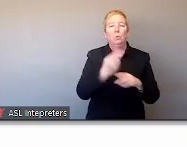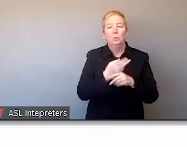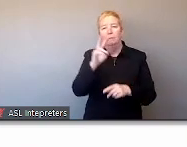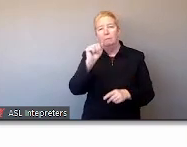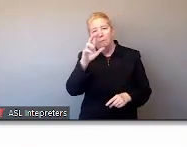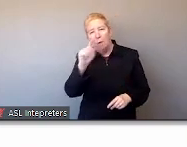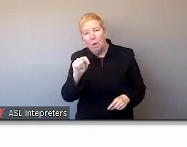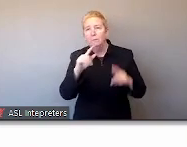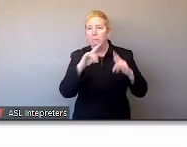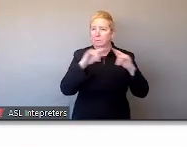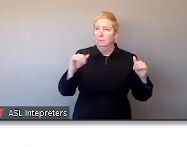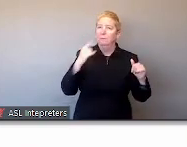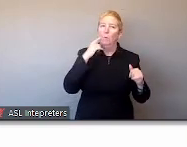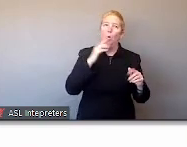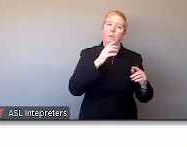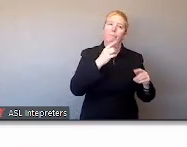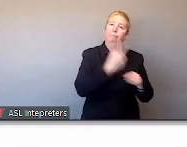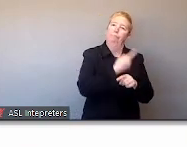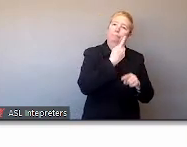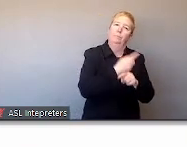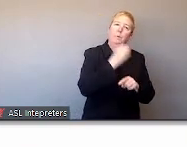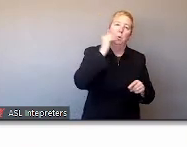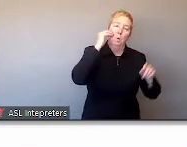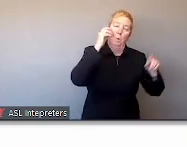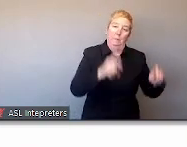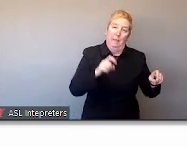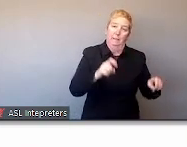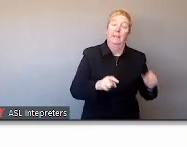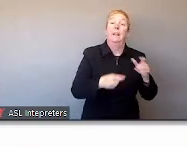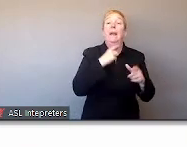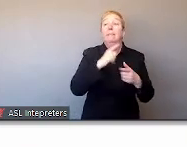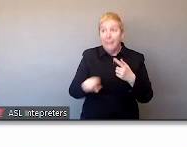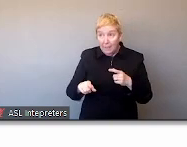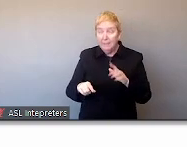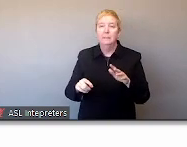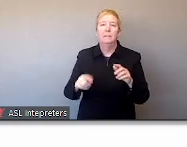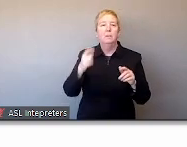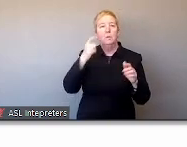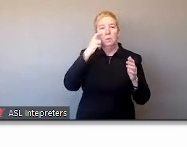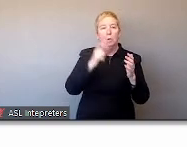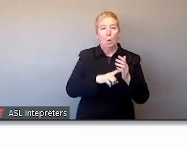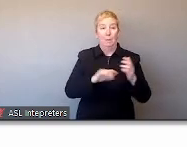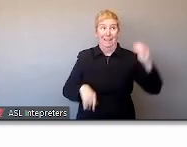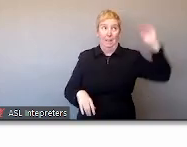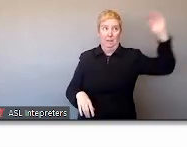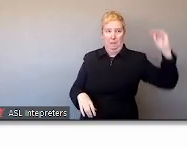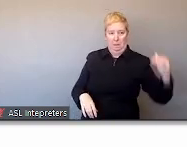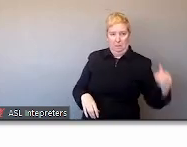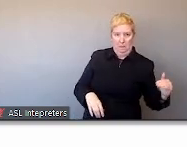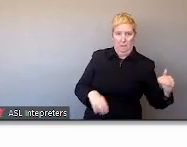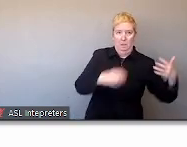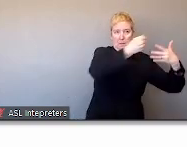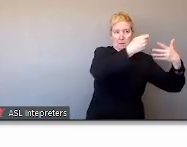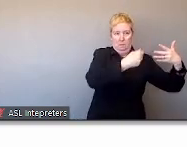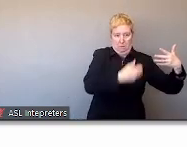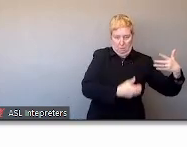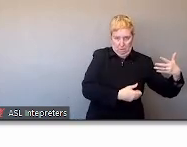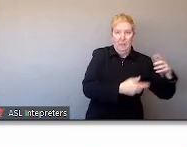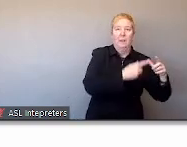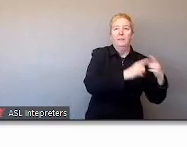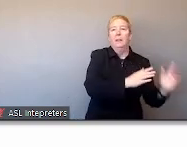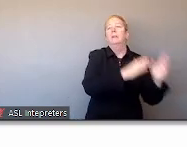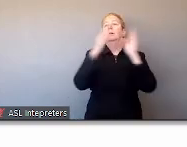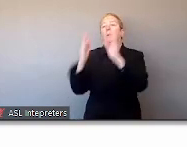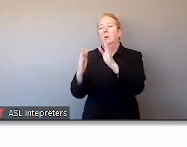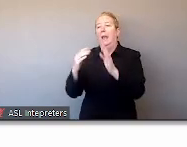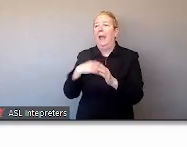for people with symptoms. And then for each of these areas here on the left, the 8 things, we have a surge plan for what are we going to